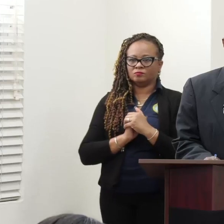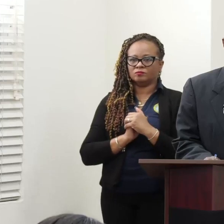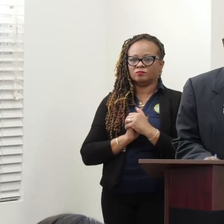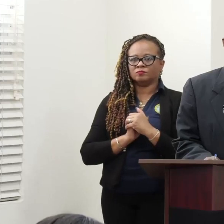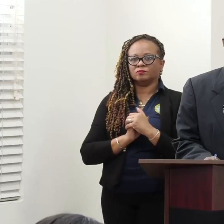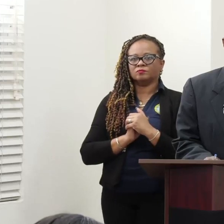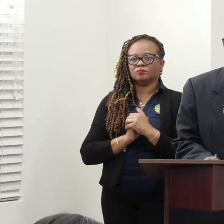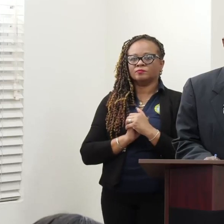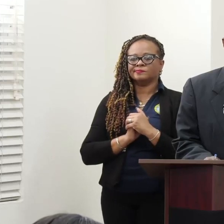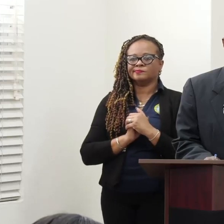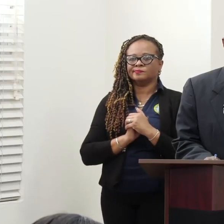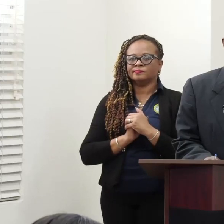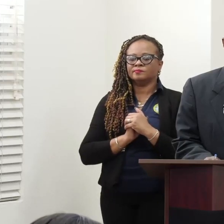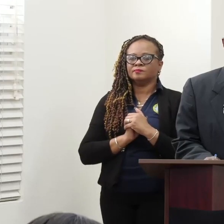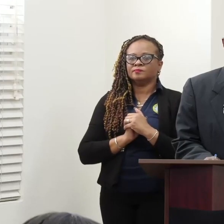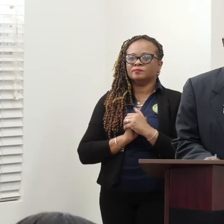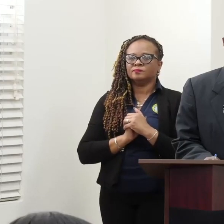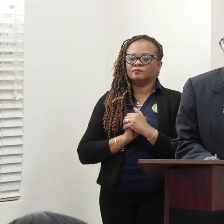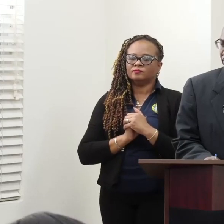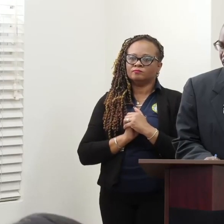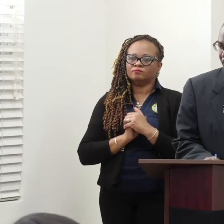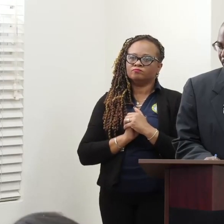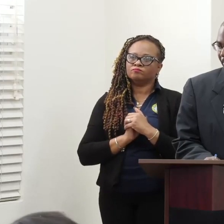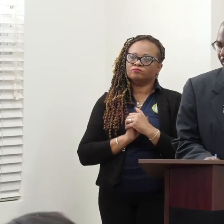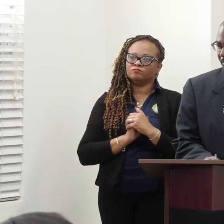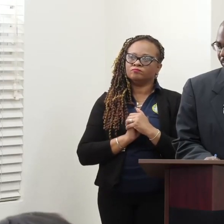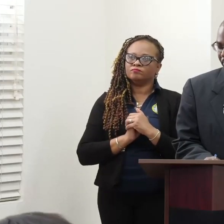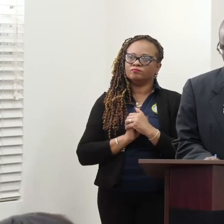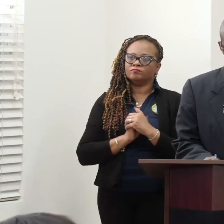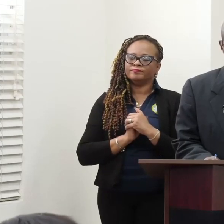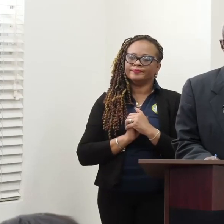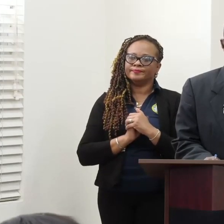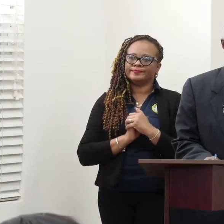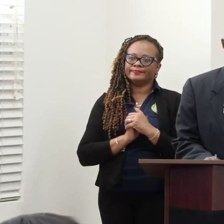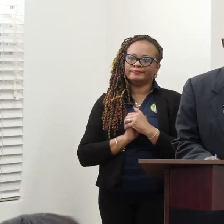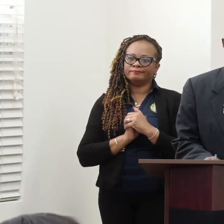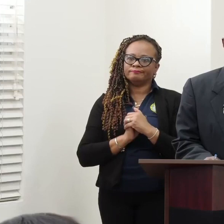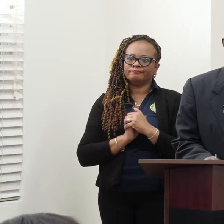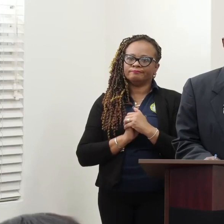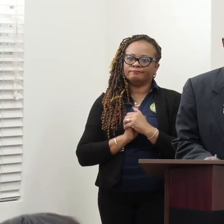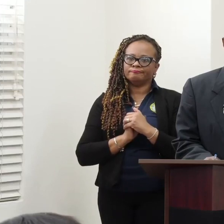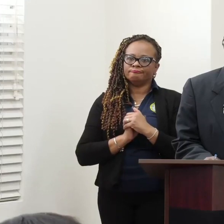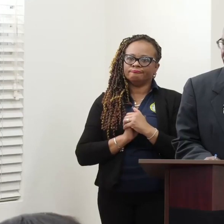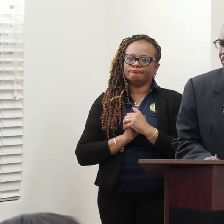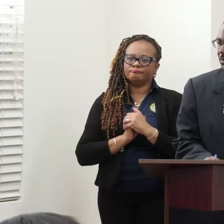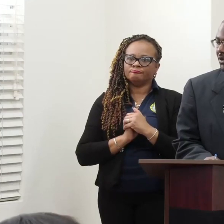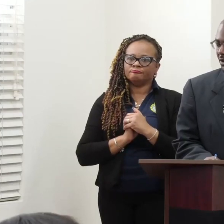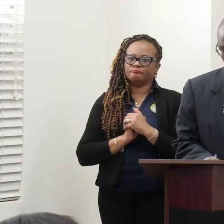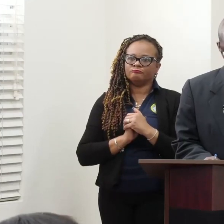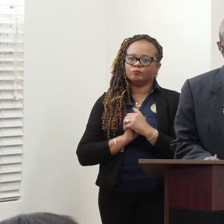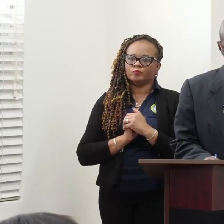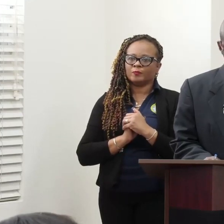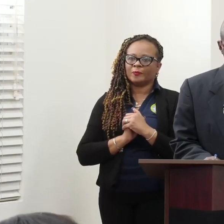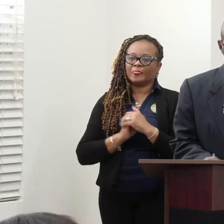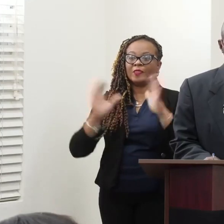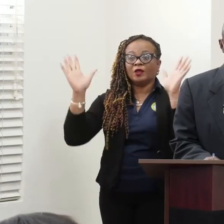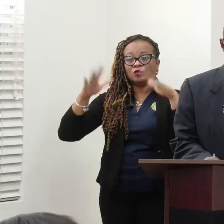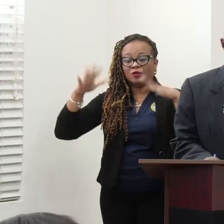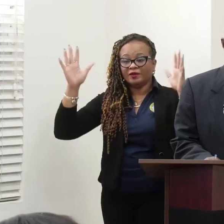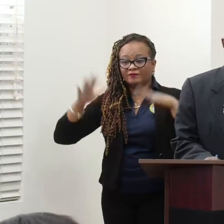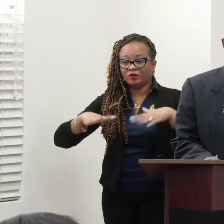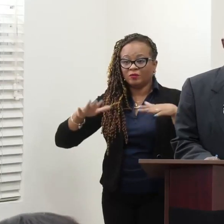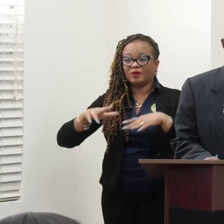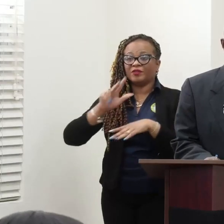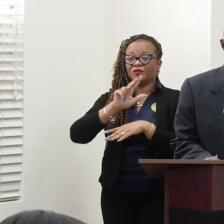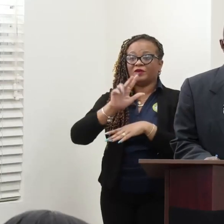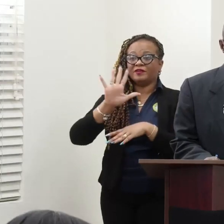à Chodia. So, tout le monde passe sorti. Il y a un pile rain, pile lapi. Rainfall amounts of